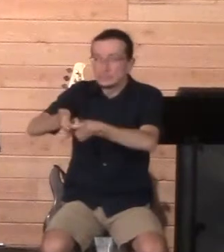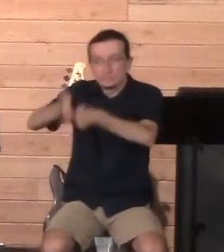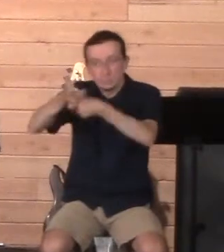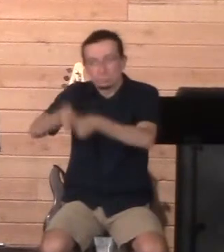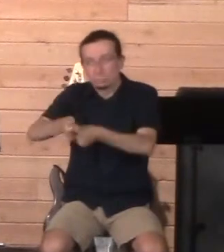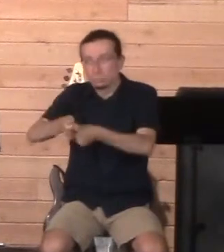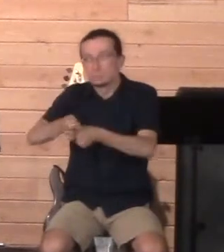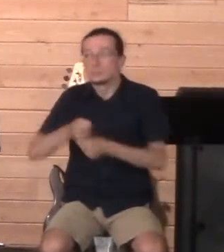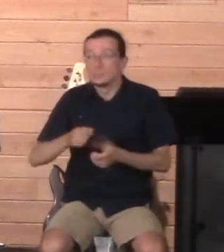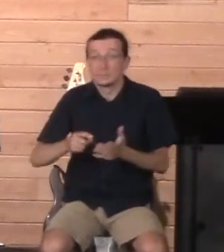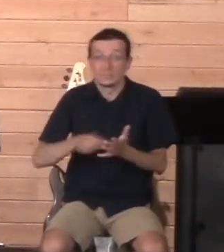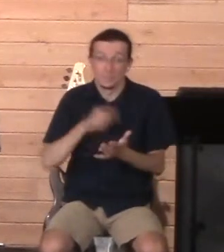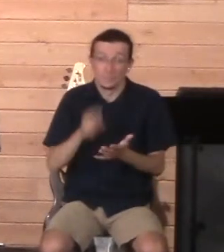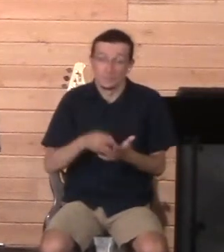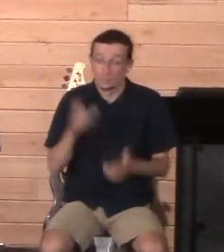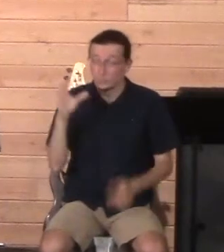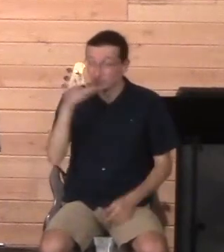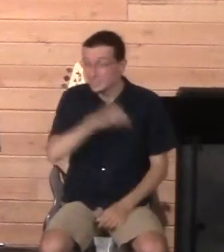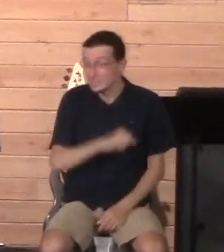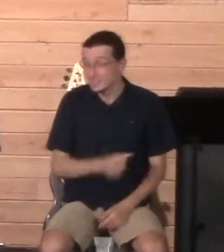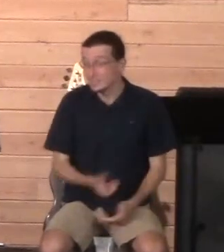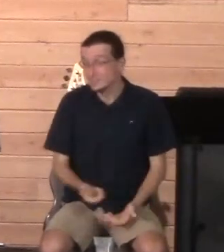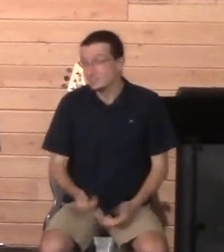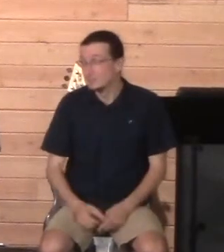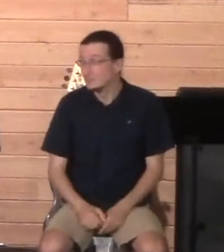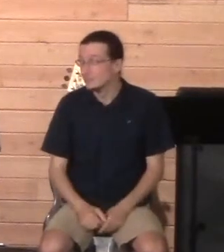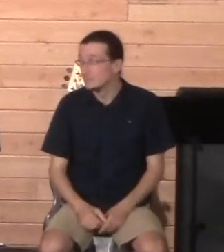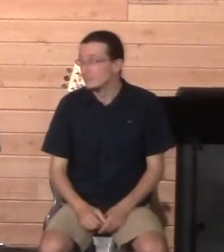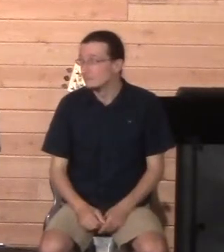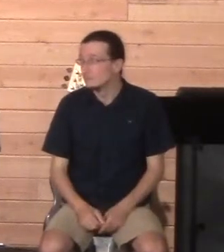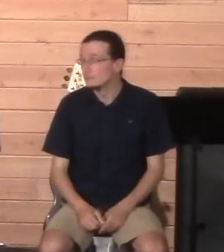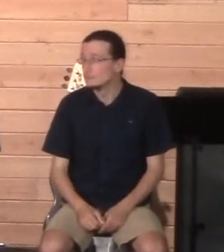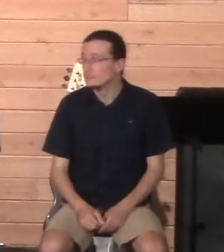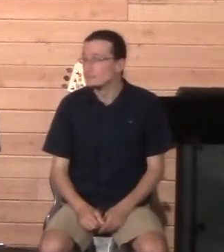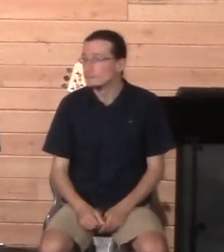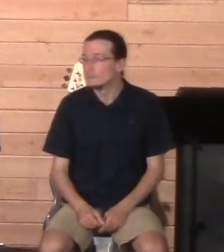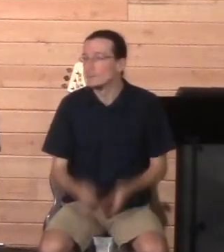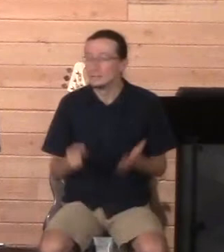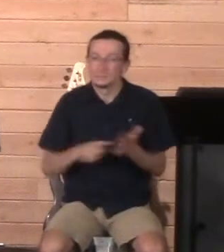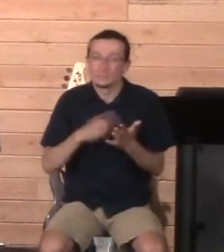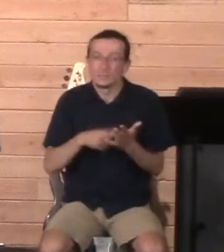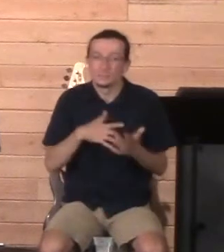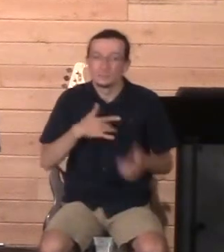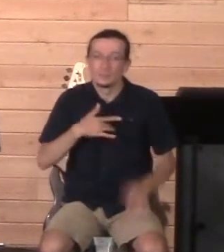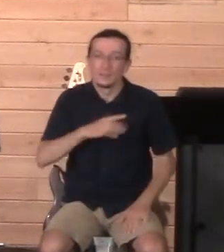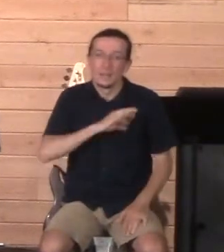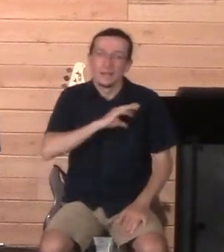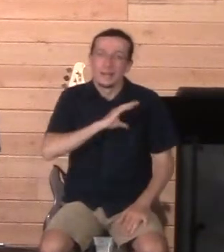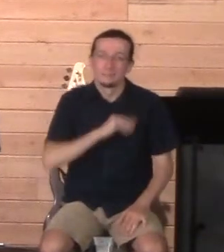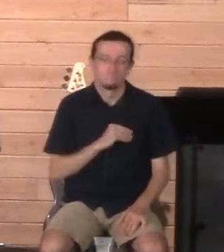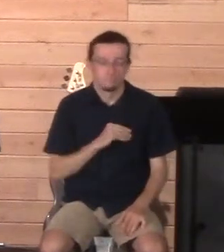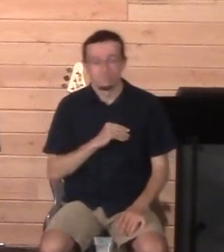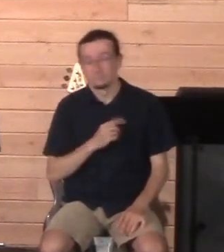And sometimes you miss. Ah, yeah. And sometimes it's disappointing what takes